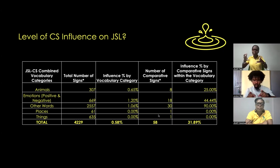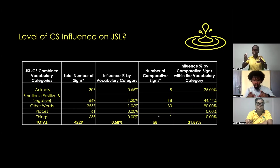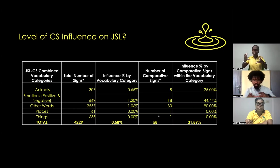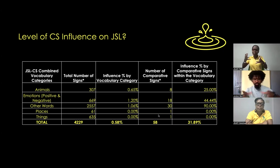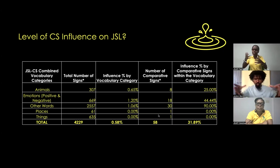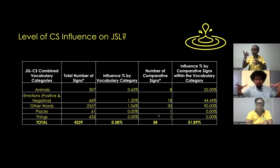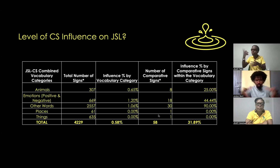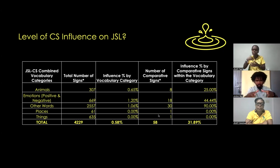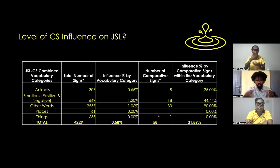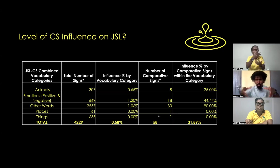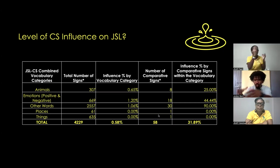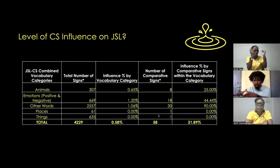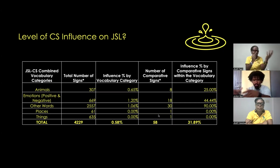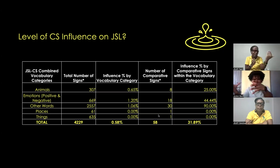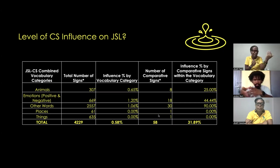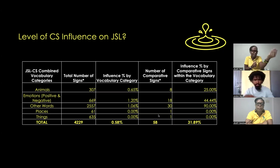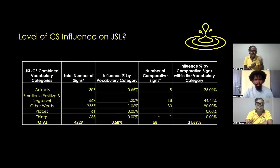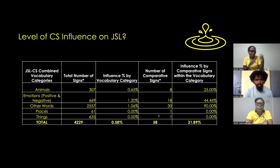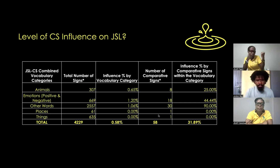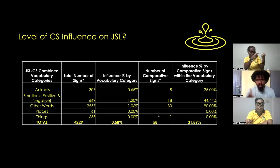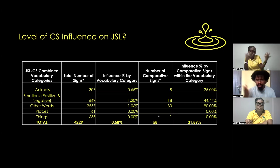We look at the vocab categories.